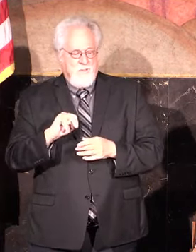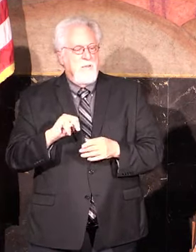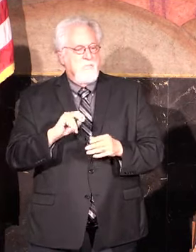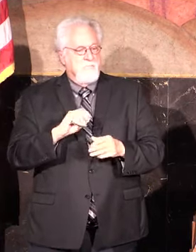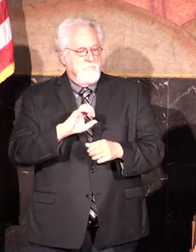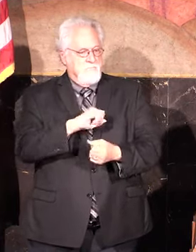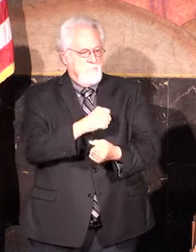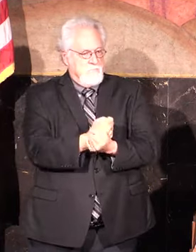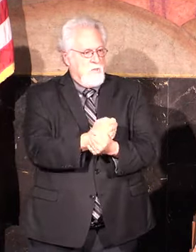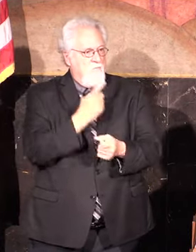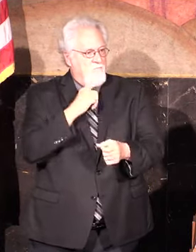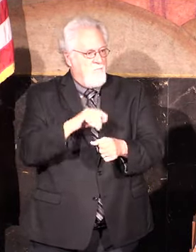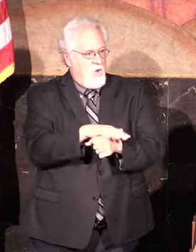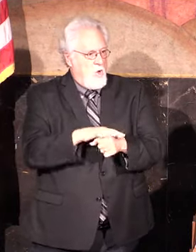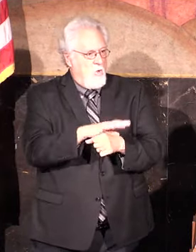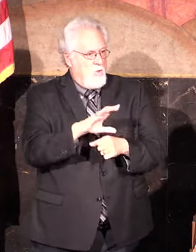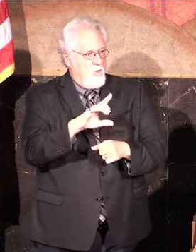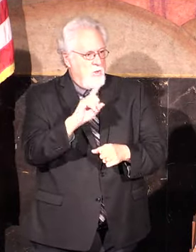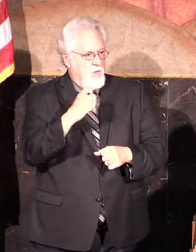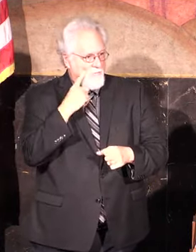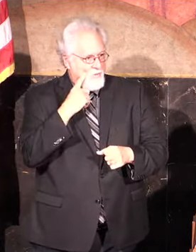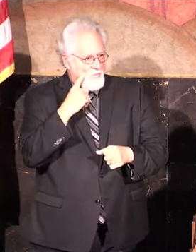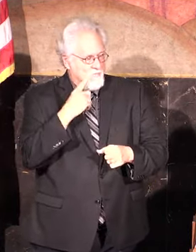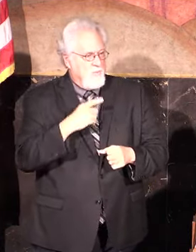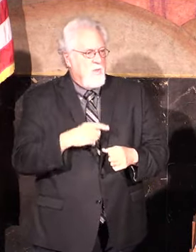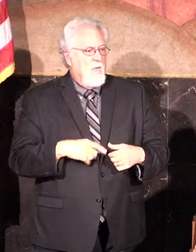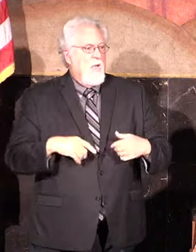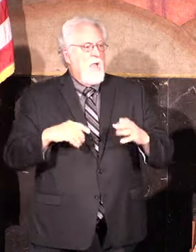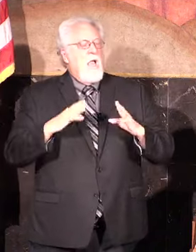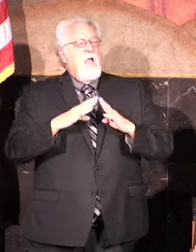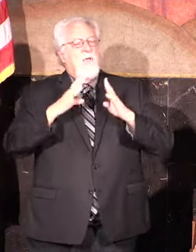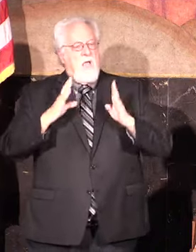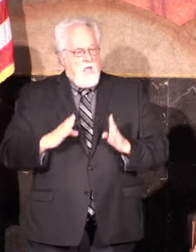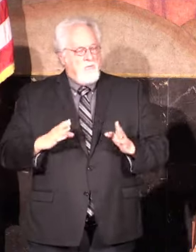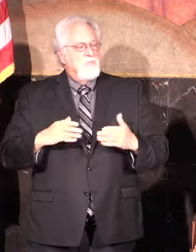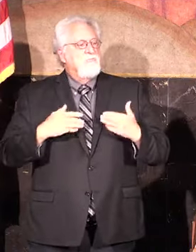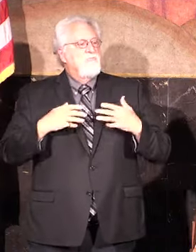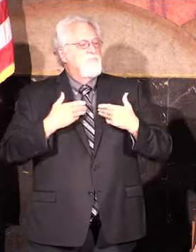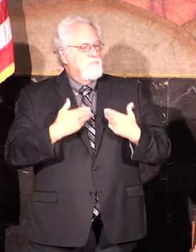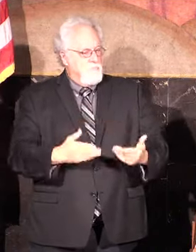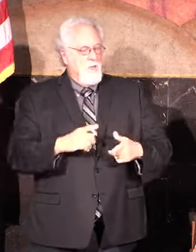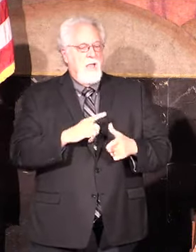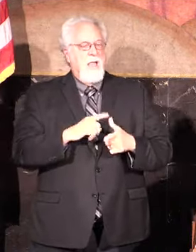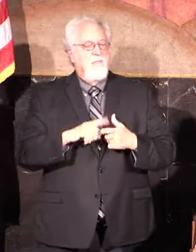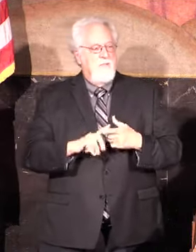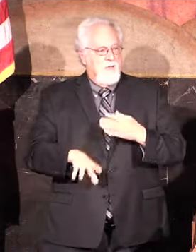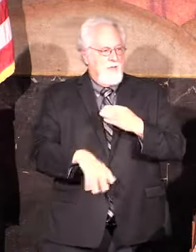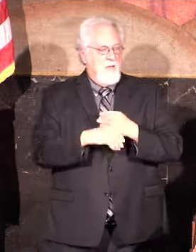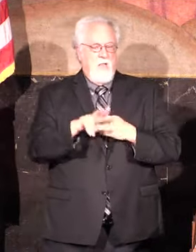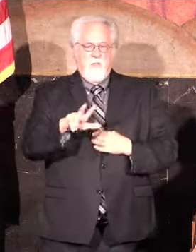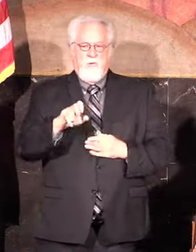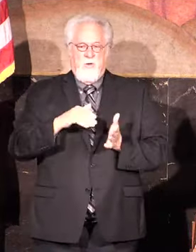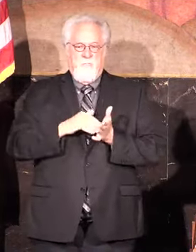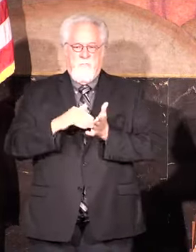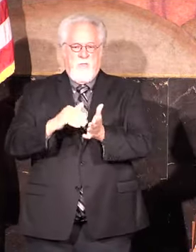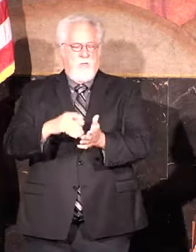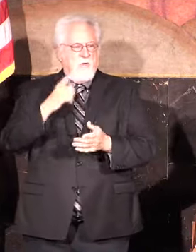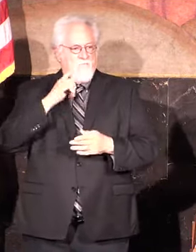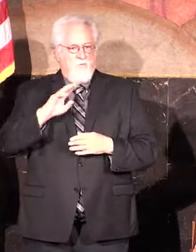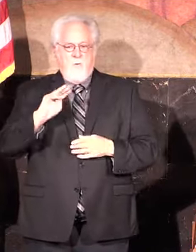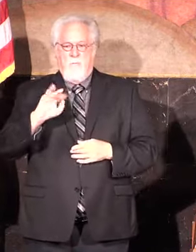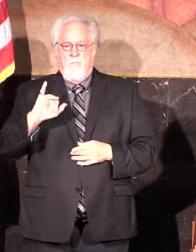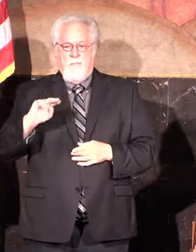government. The House more or less went along with that, but then did fund $300 million for the Main Street